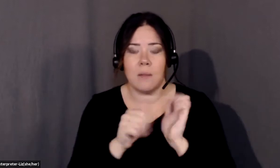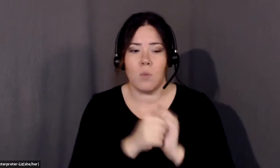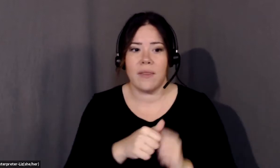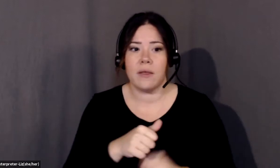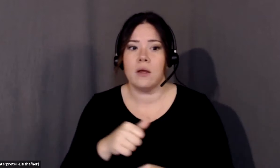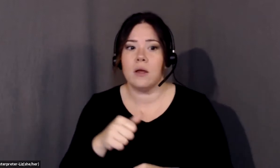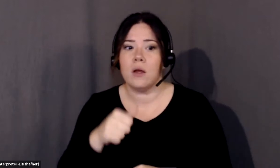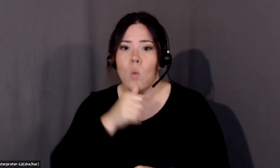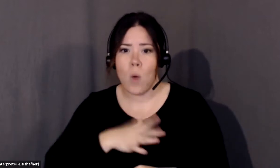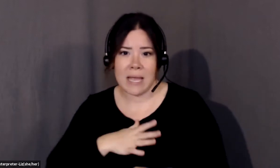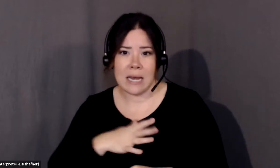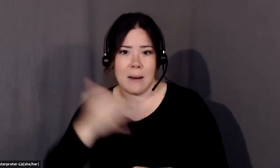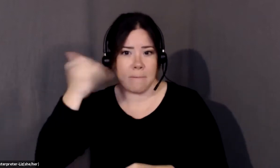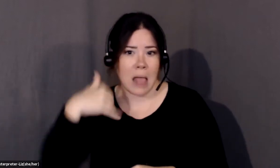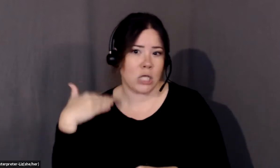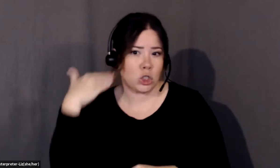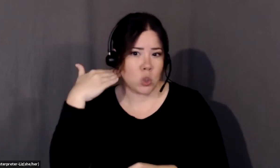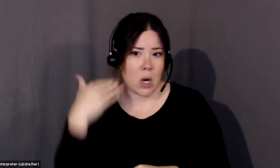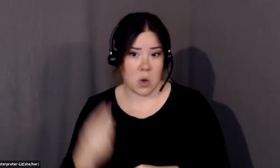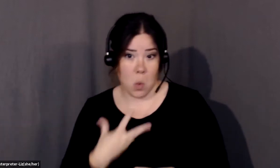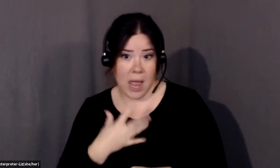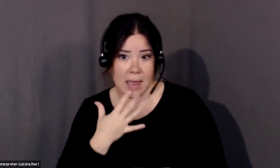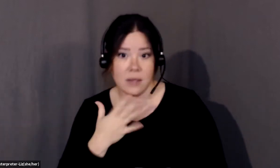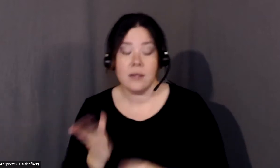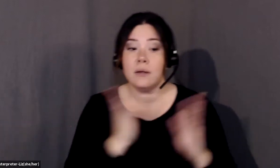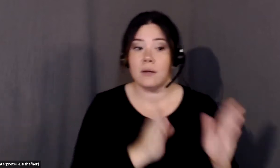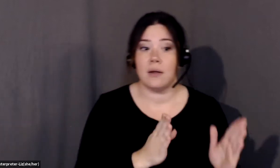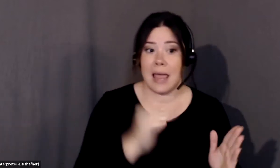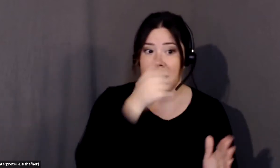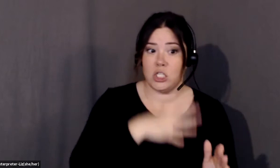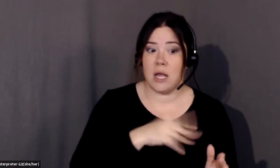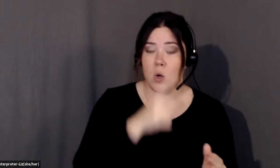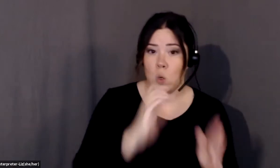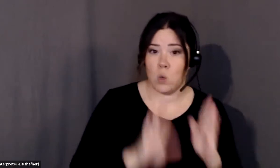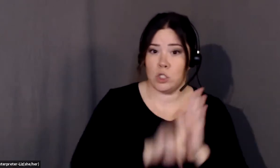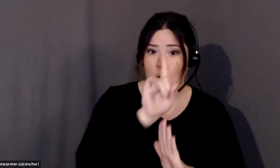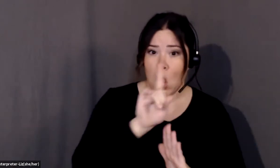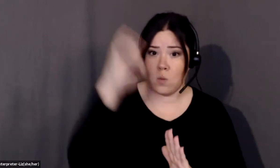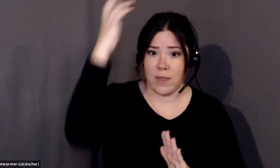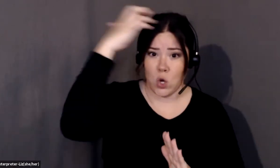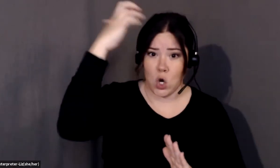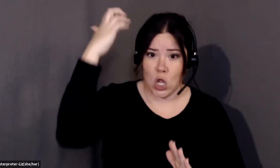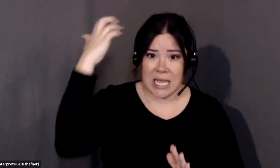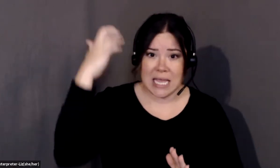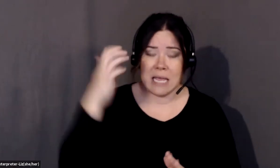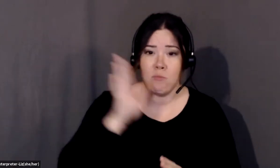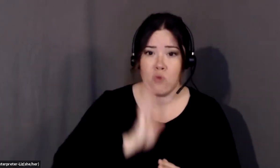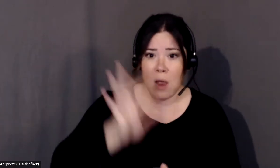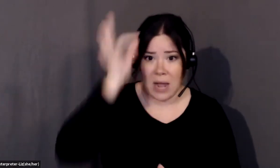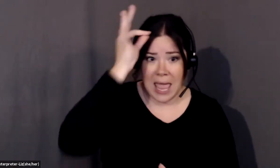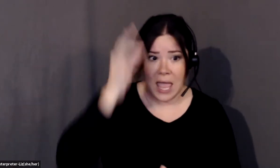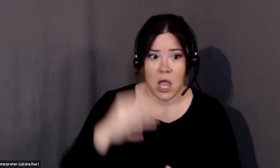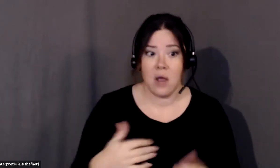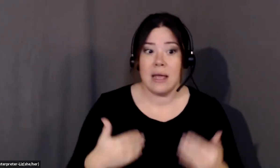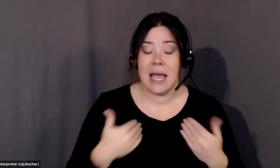blonde short hair who is white and a gentleman who is tall with curly brown hair, and he's wearing a